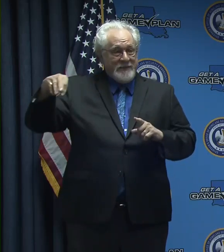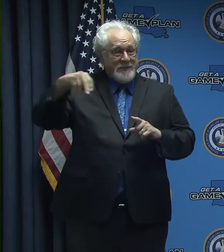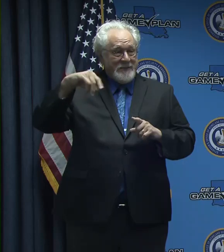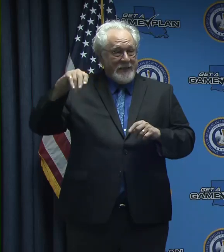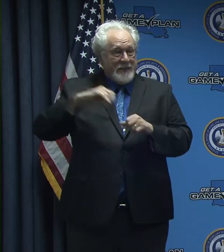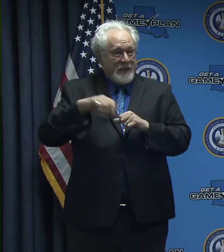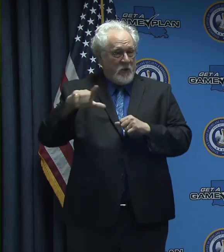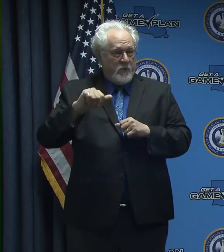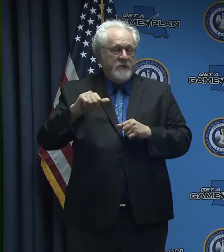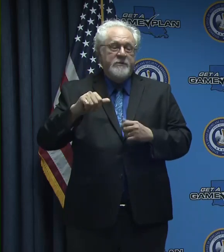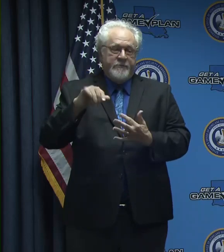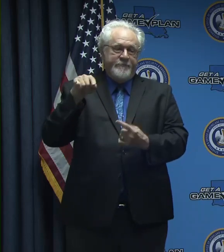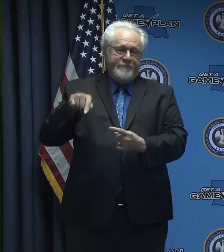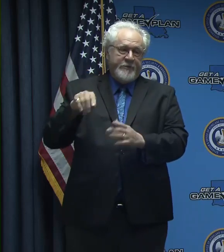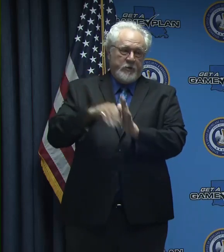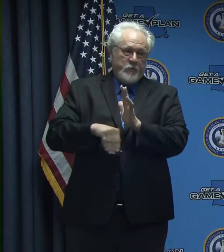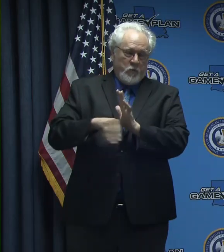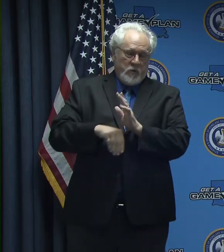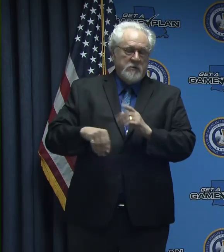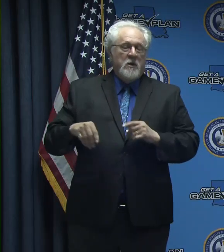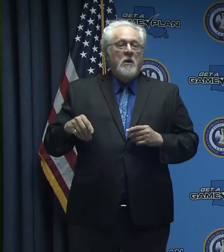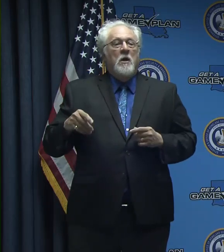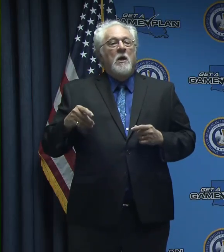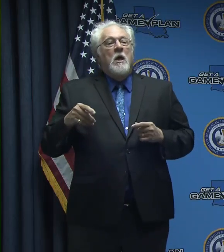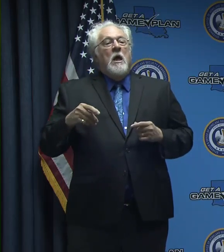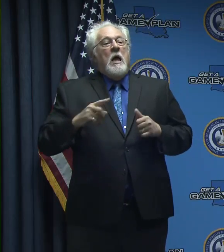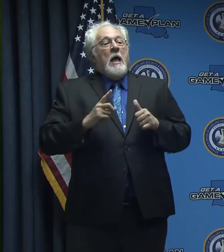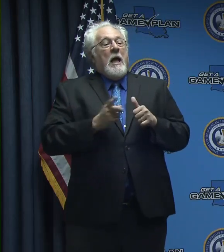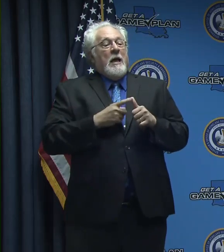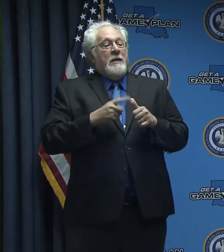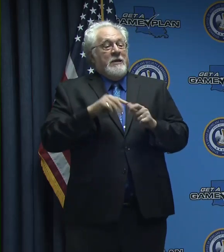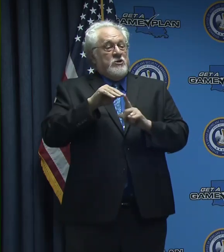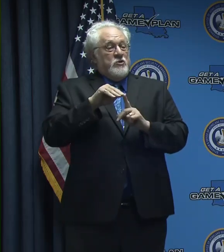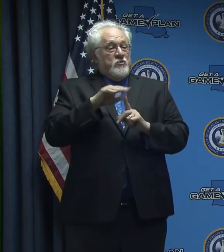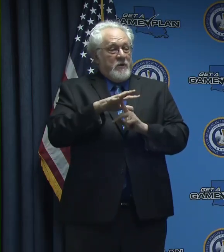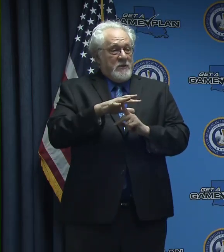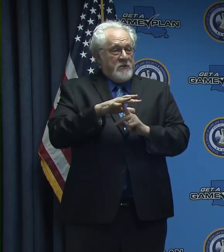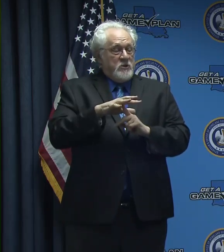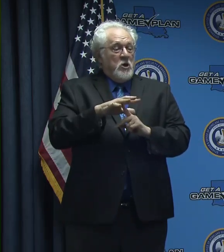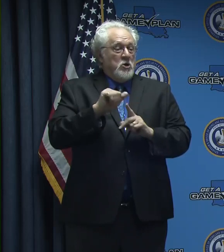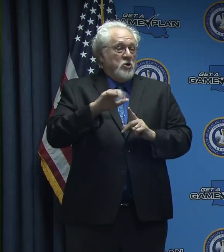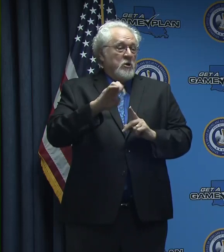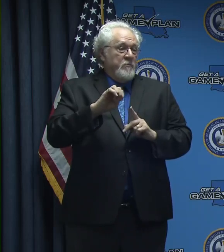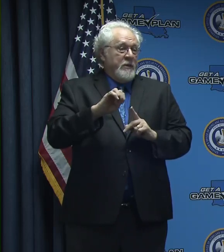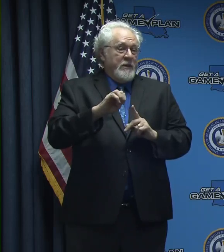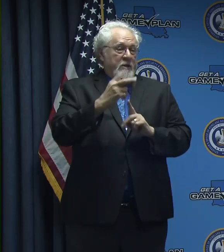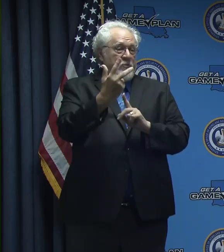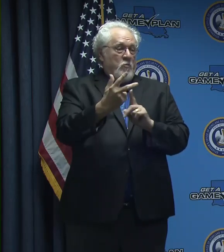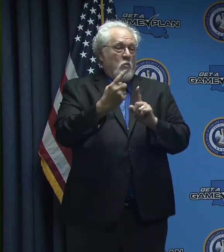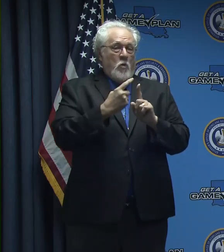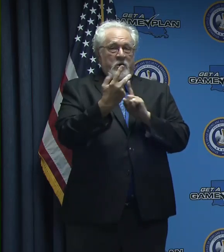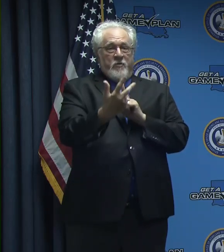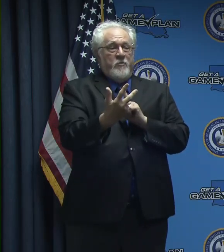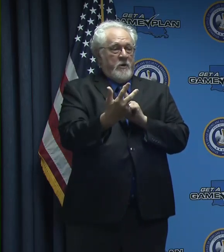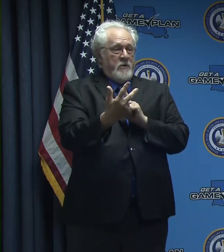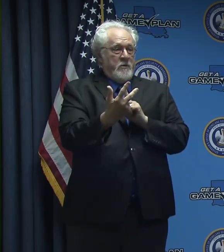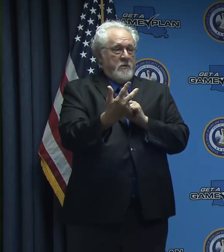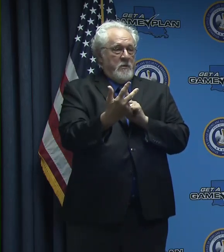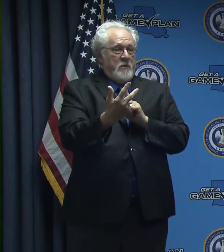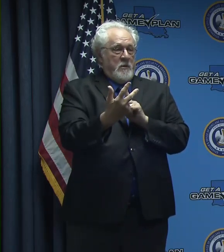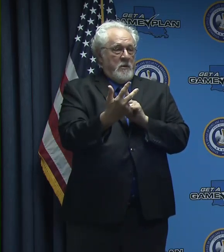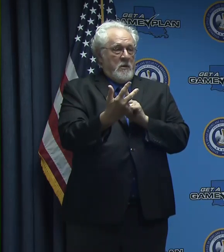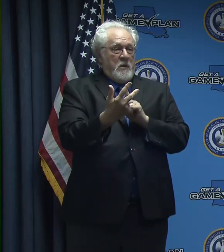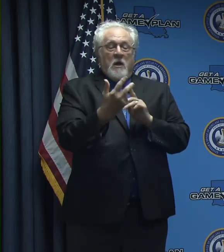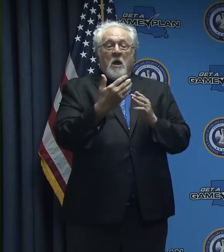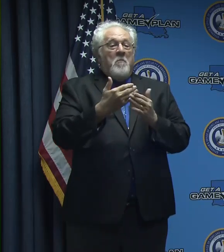and particularly around the New Orleans area, that the initial transmission rates could have been up as high as 3. And this is